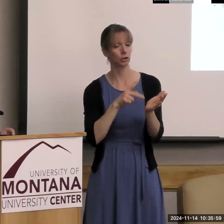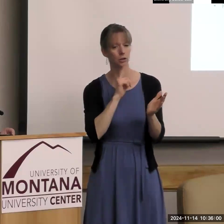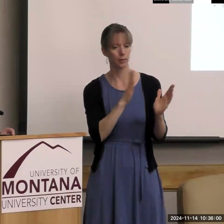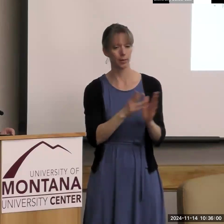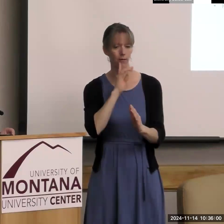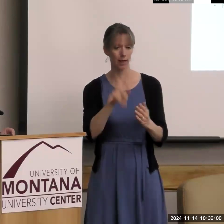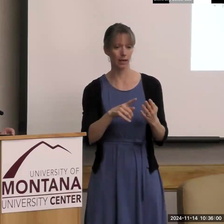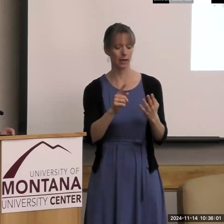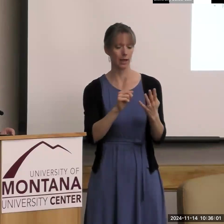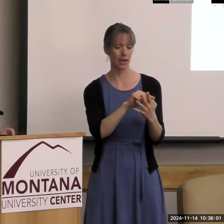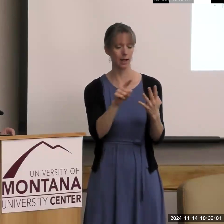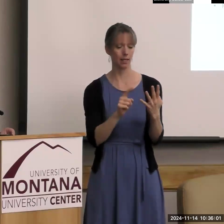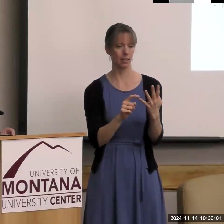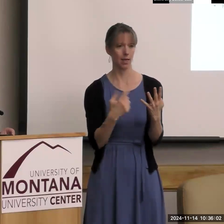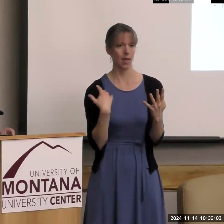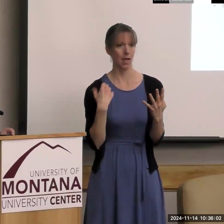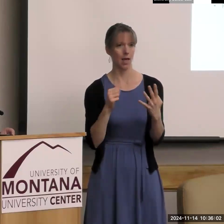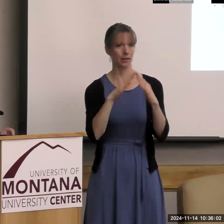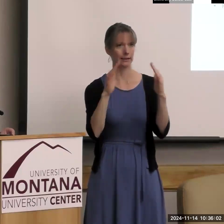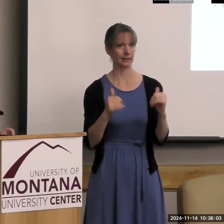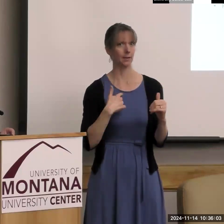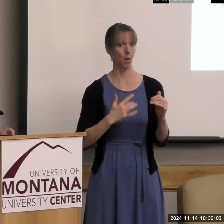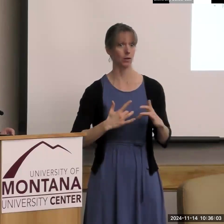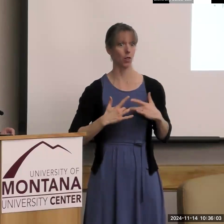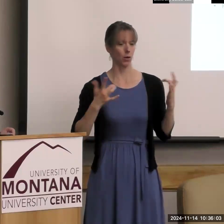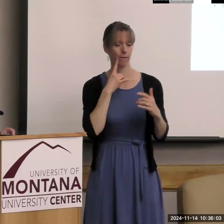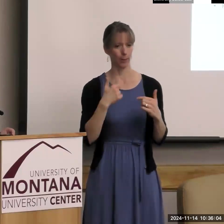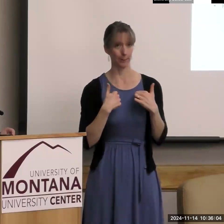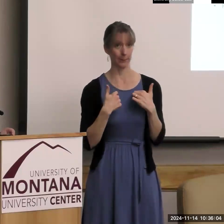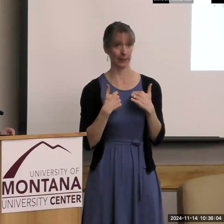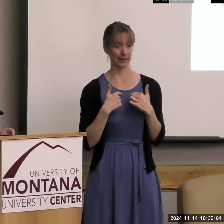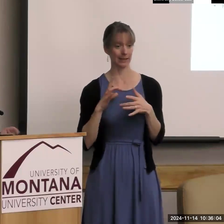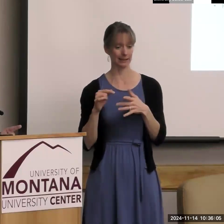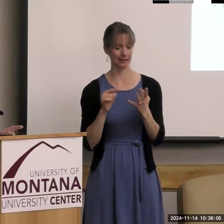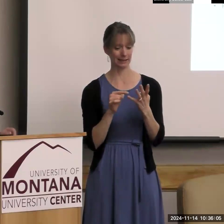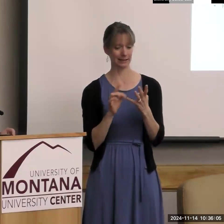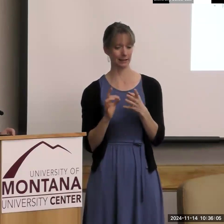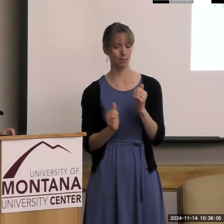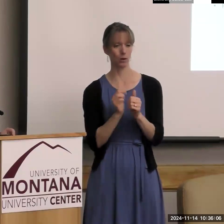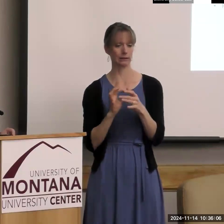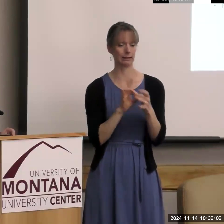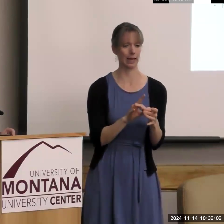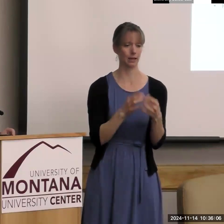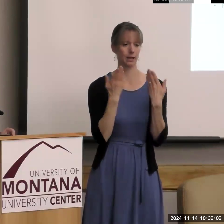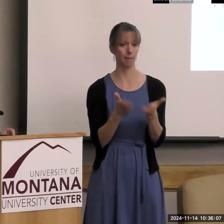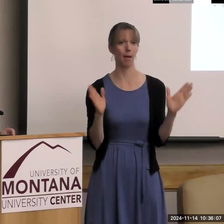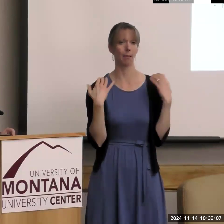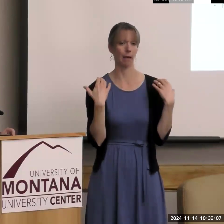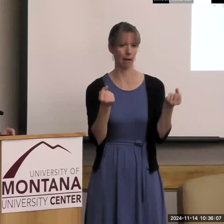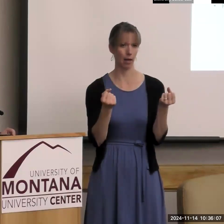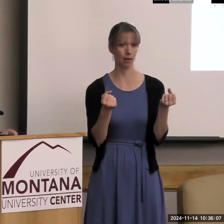finally, health systems. And this is the one that excites me the most because it's the one that's most tied to public health and really tied to the